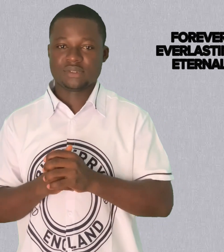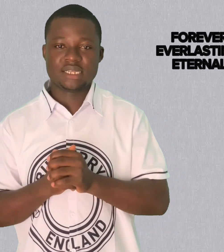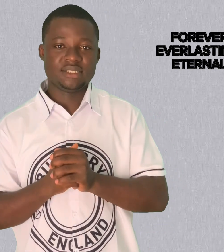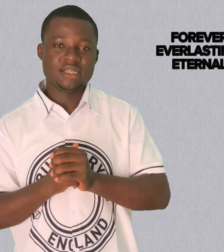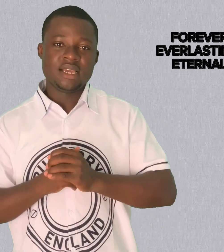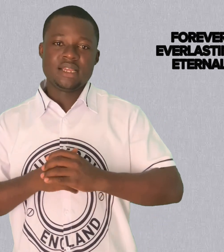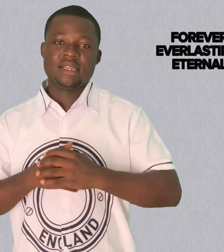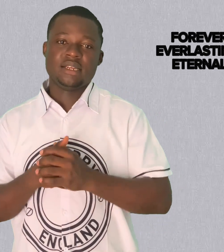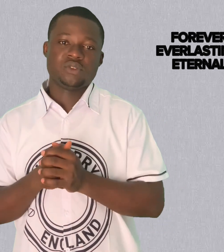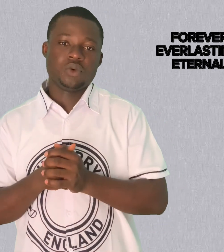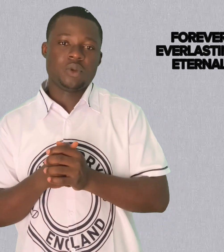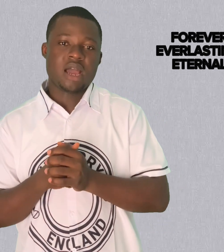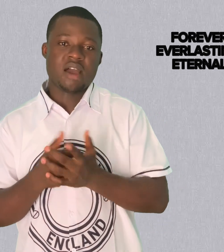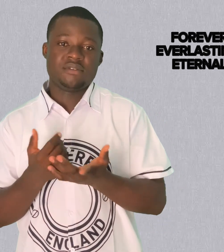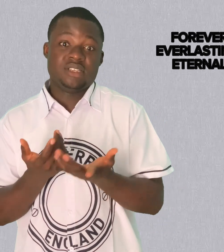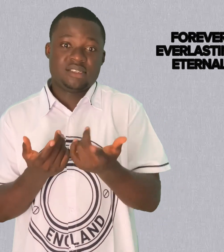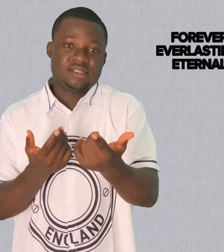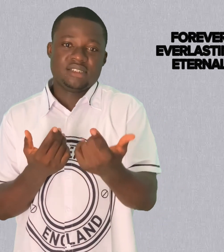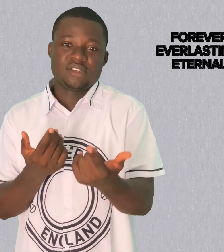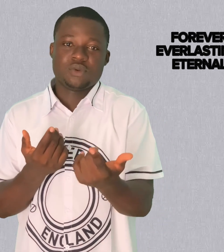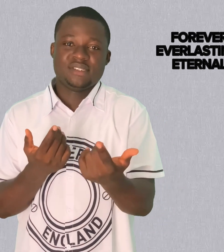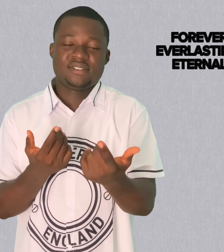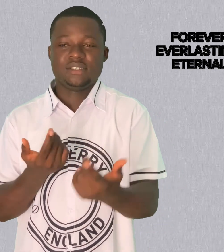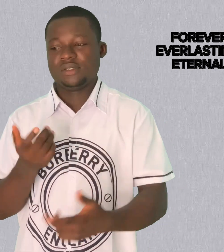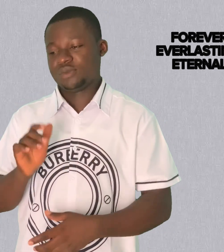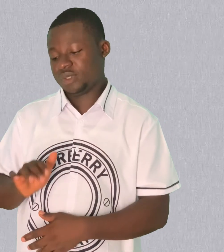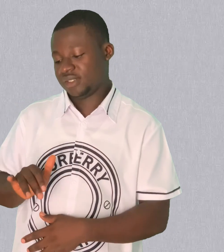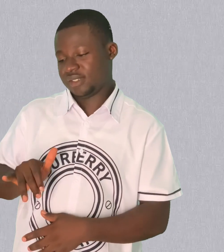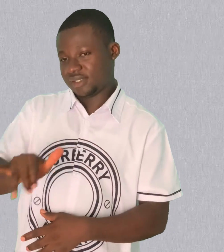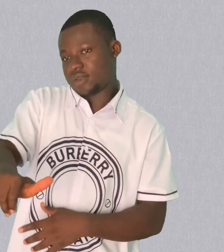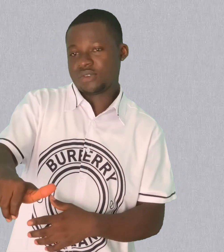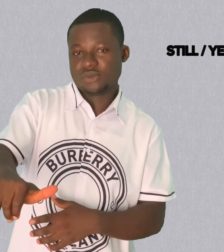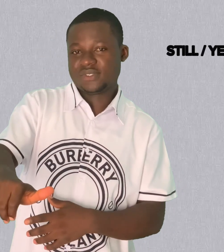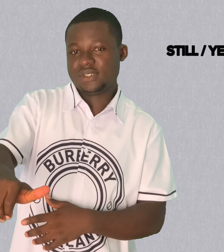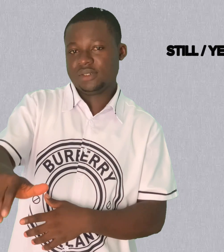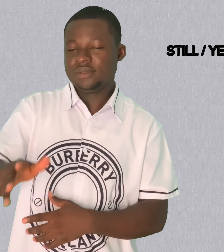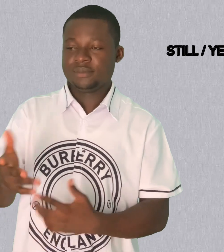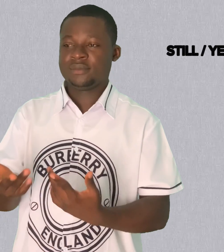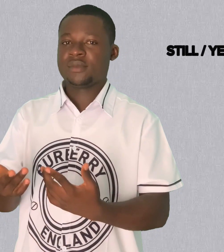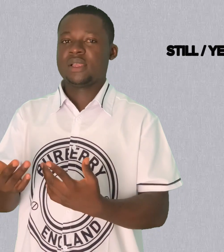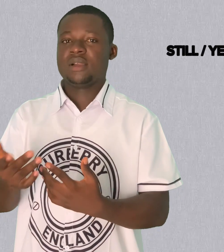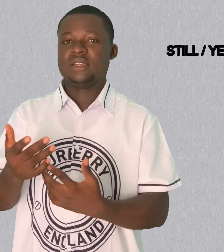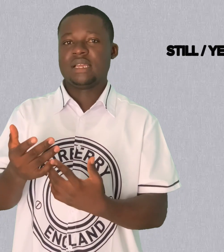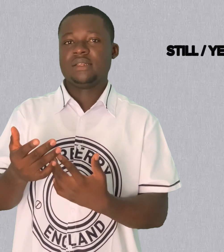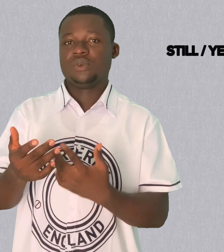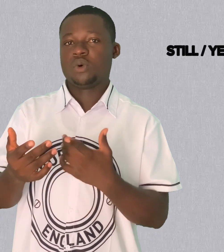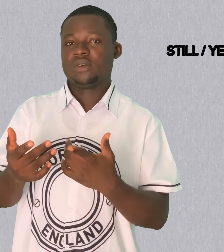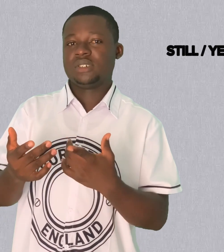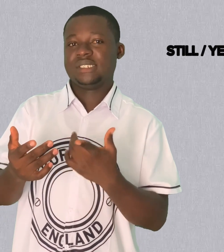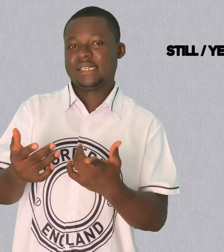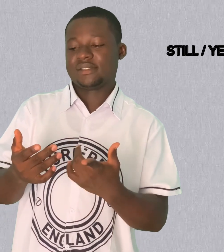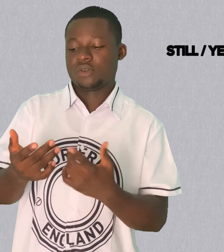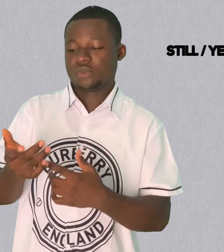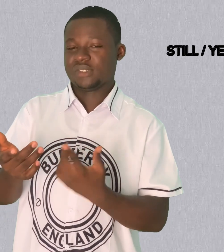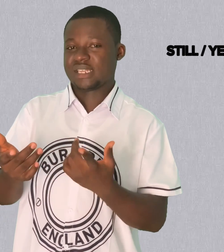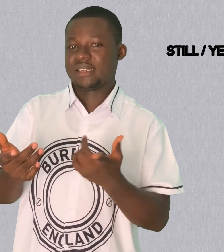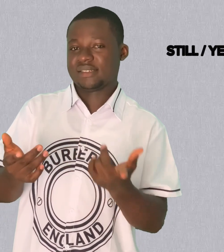it. The next word we have, yes, the next word is still, which is this also still. Then the word yet also is signed as